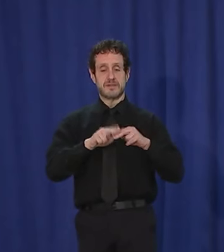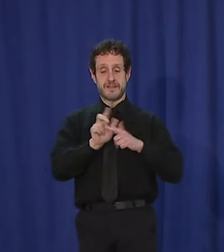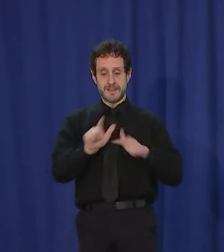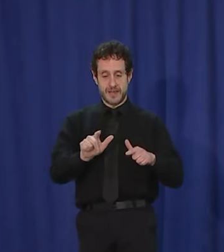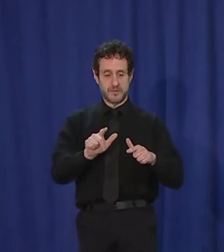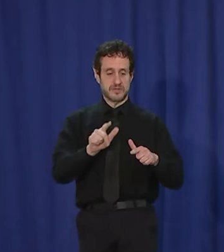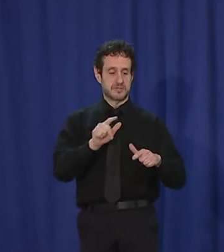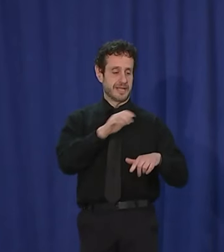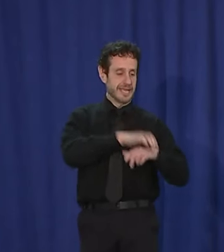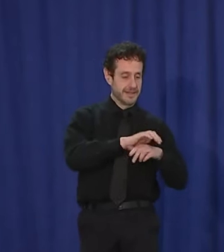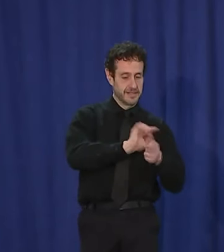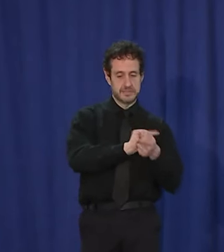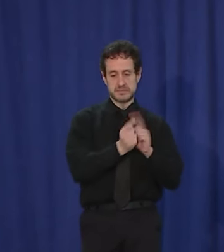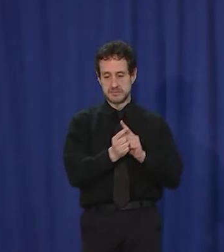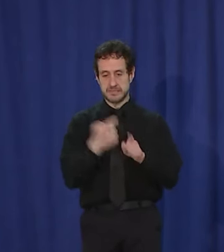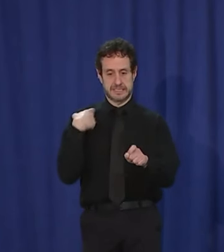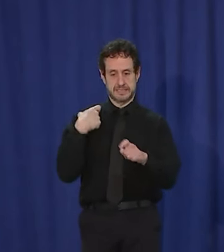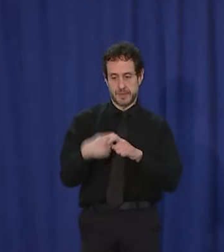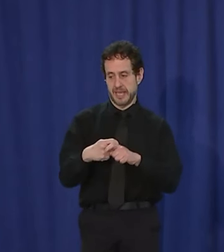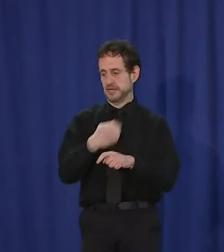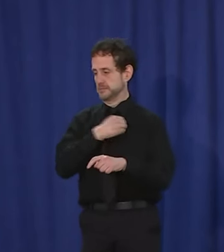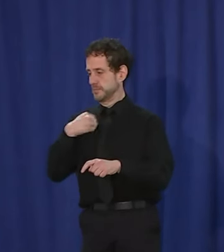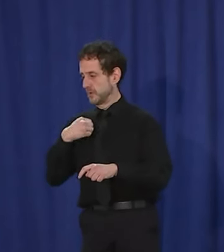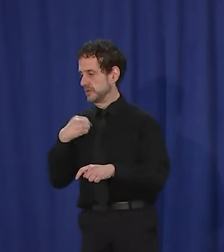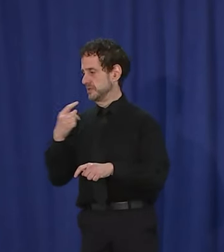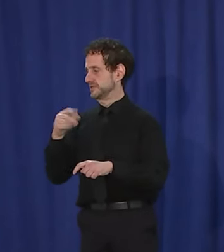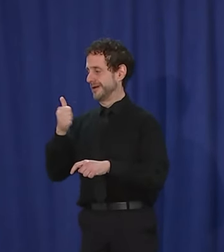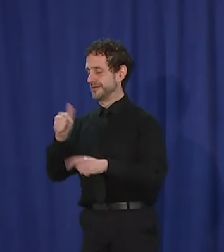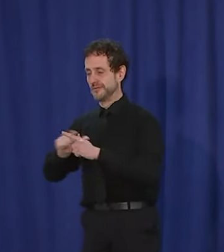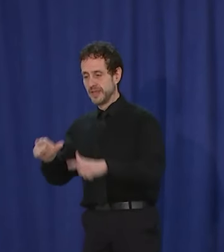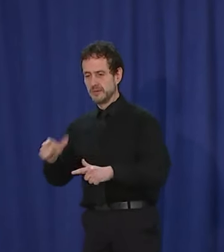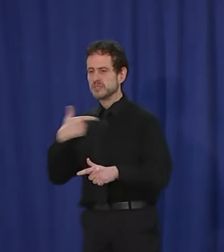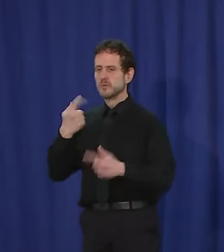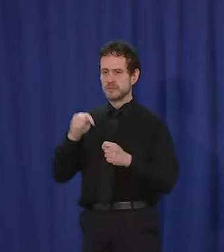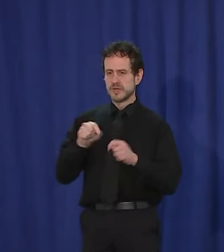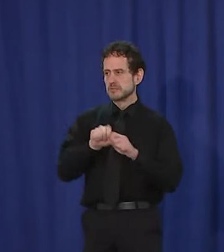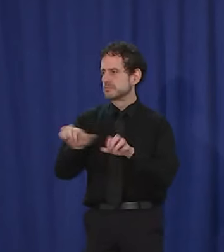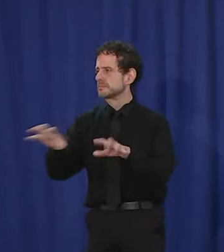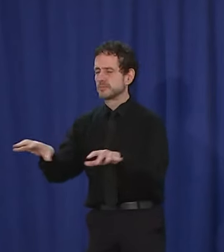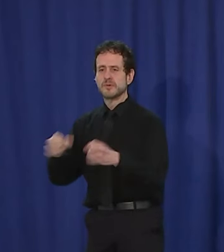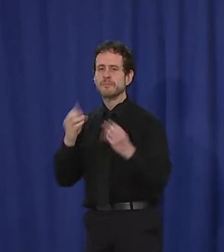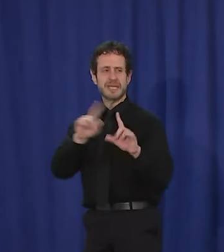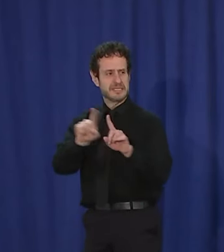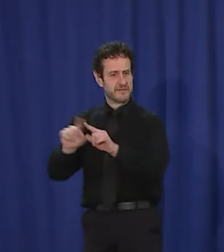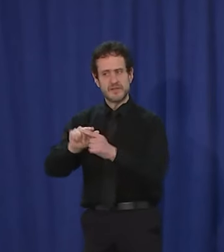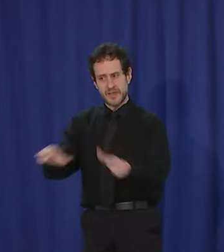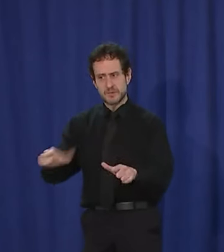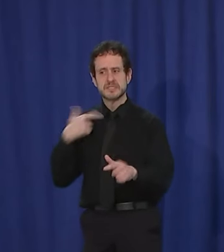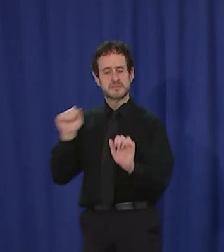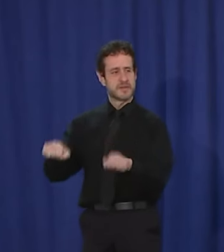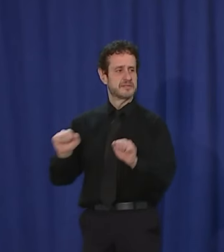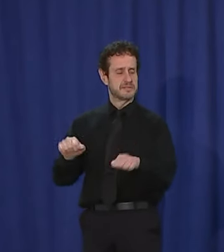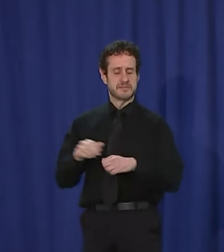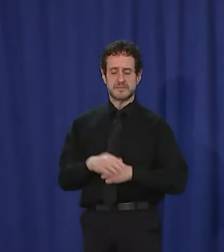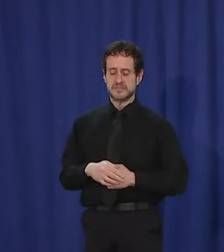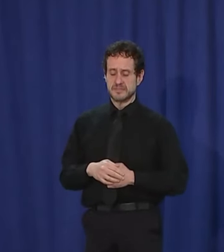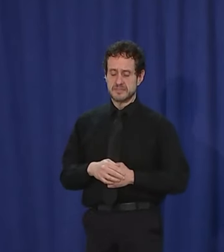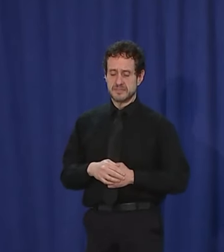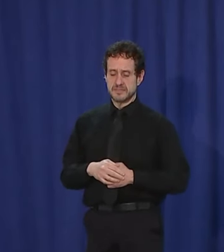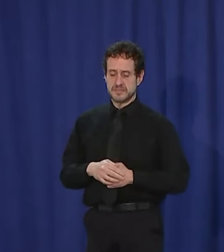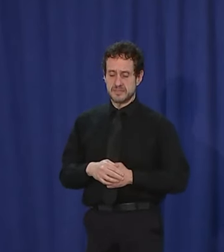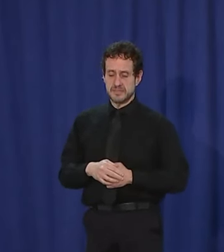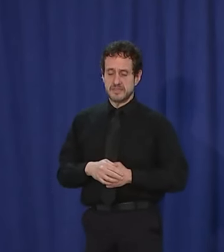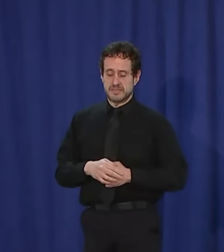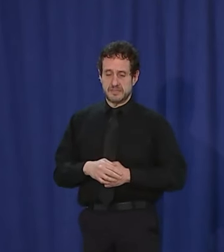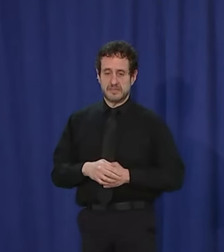documents and information that we're pushing out in response to this pandemic in as many languages as possible, obviously covering the